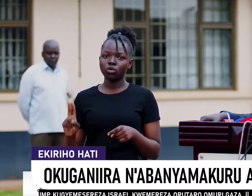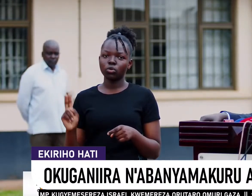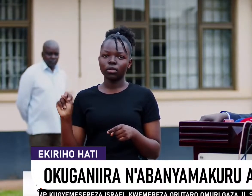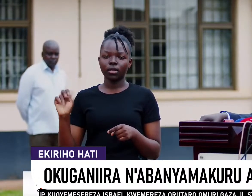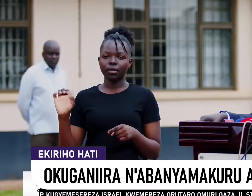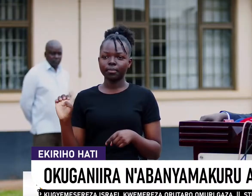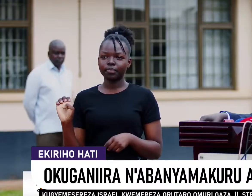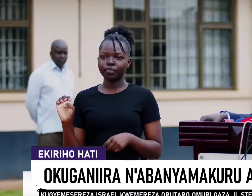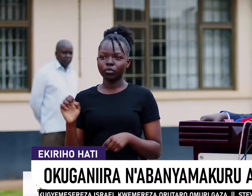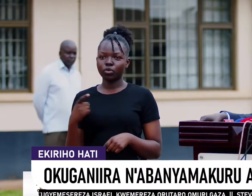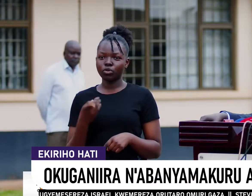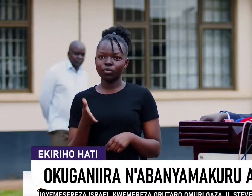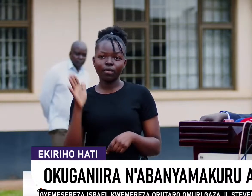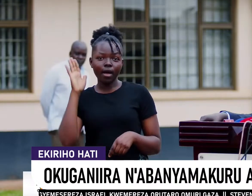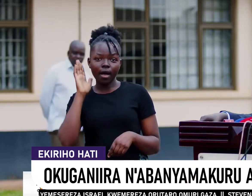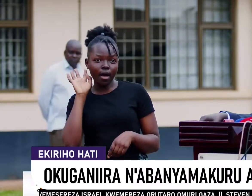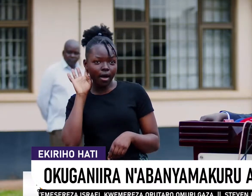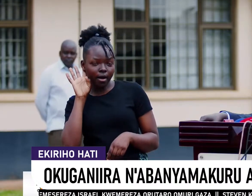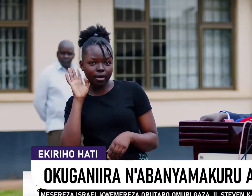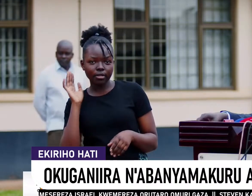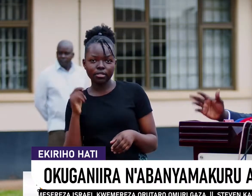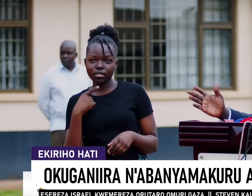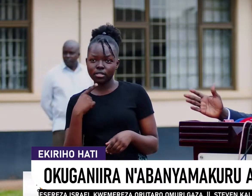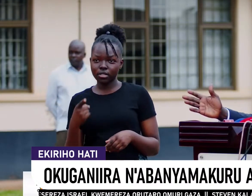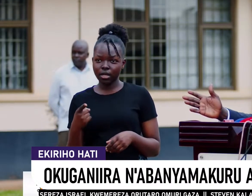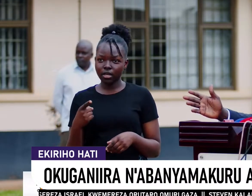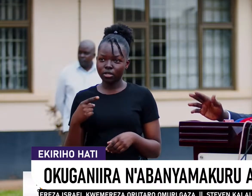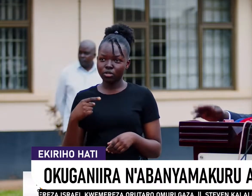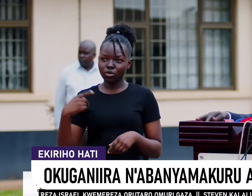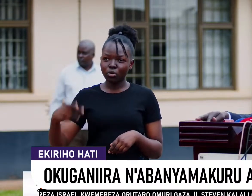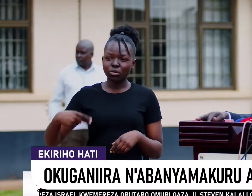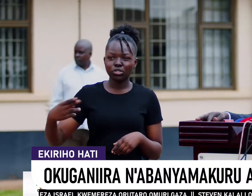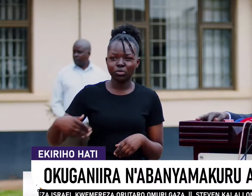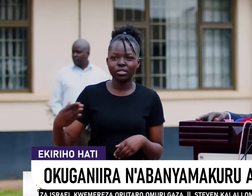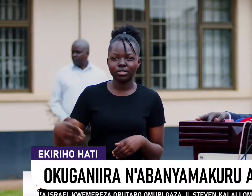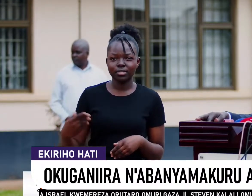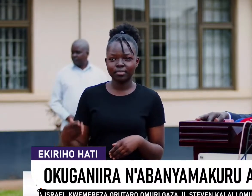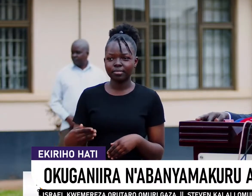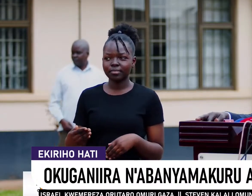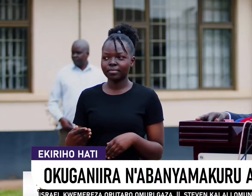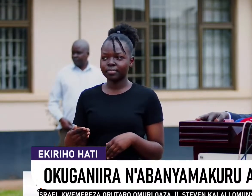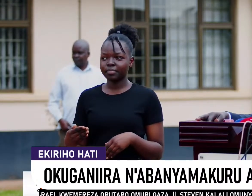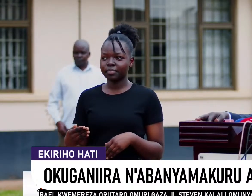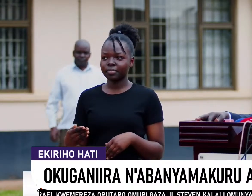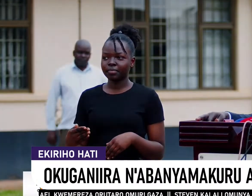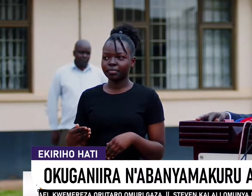I think you have heard it said repeatedly